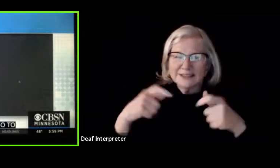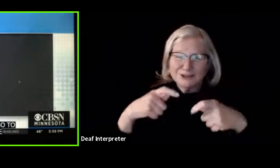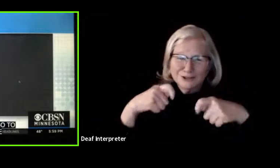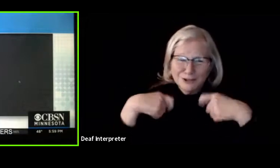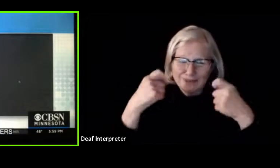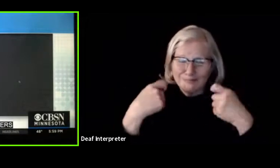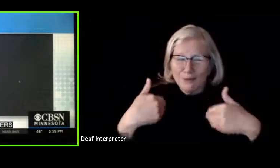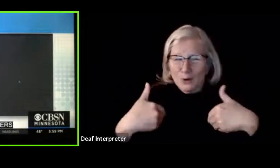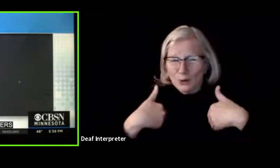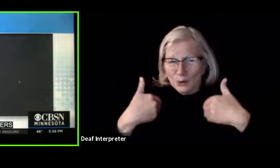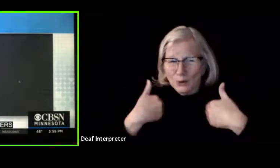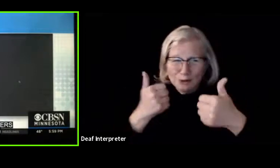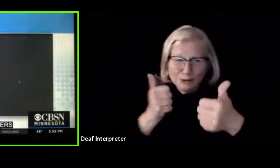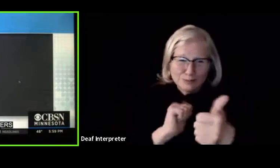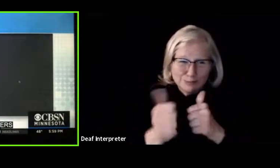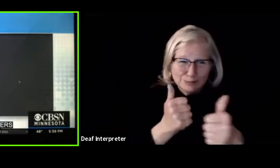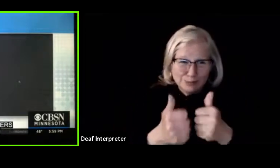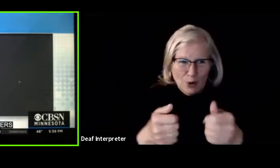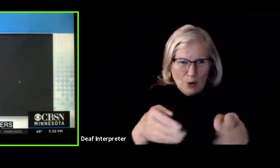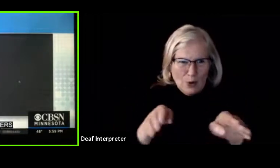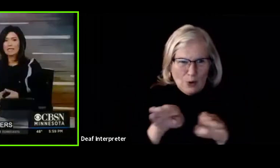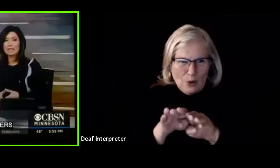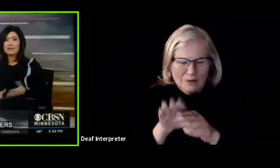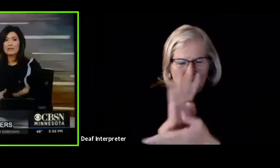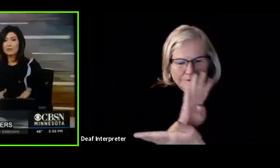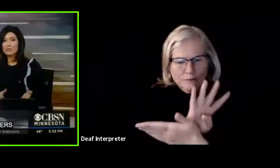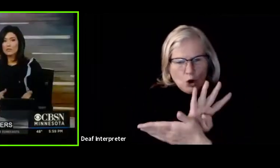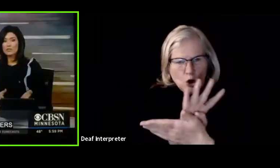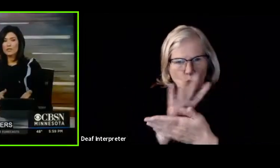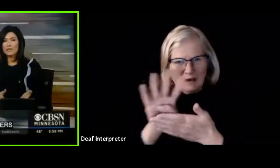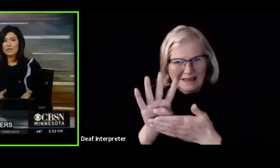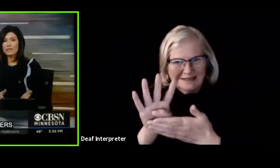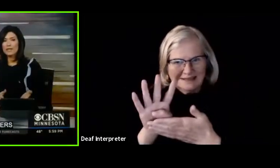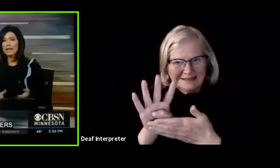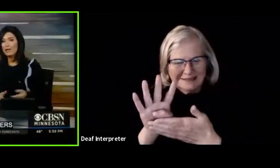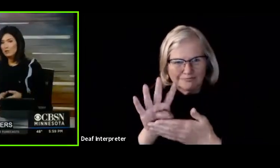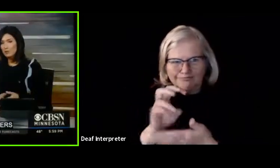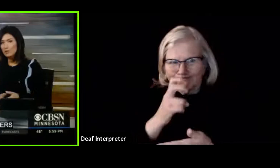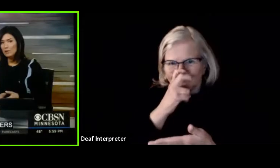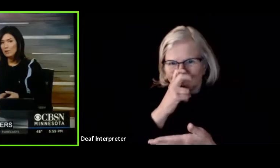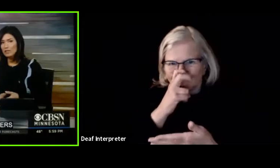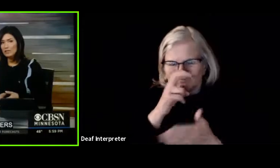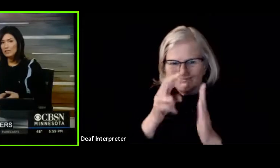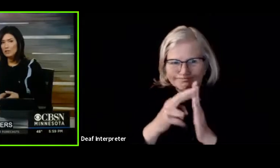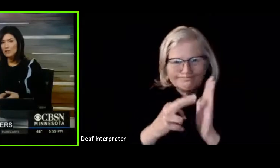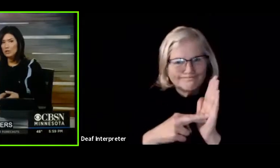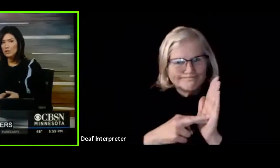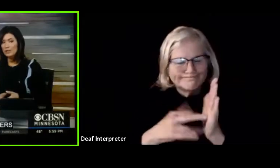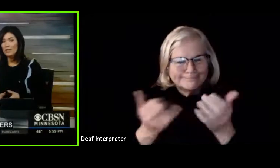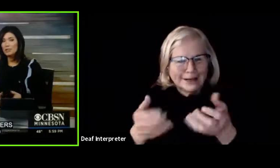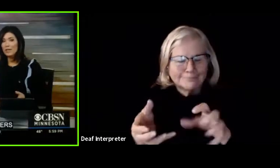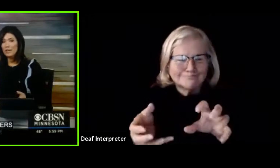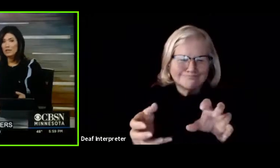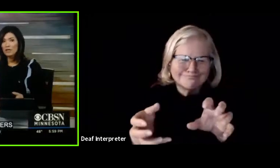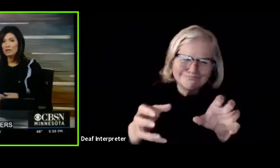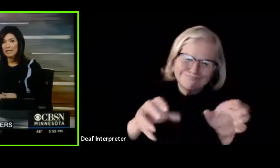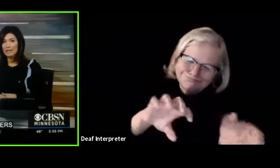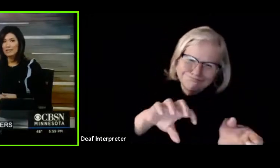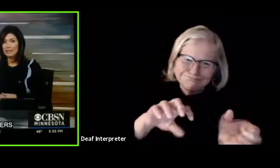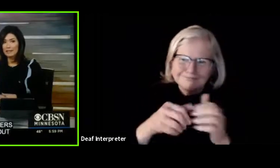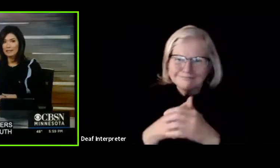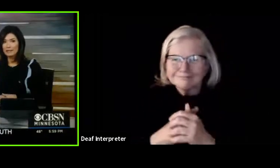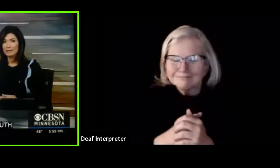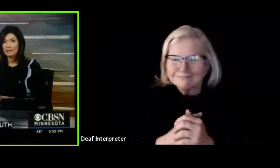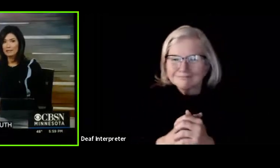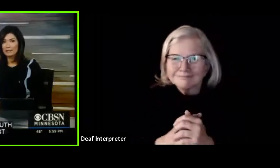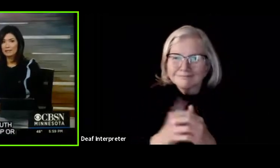restrictions are expected to be in place for 4 weeks. The new restrictions come as the health department looks at research showing the spread of